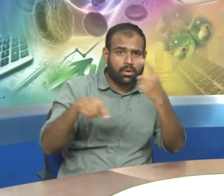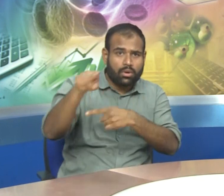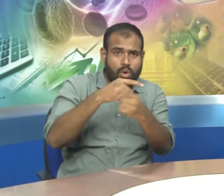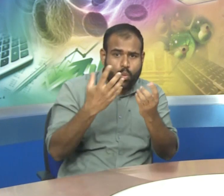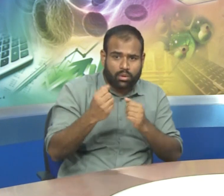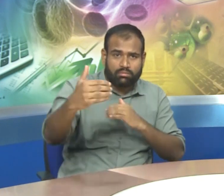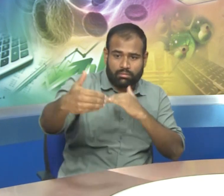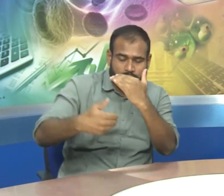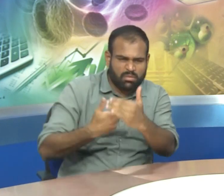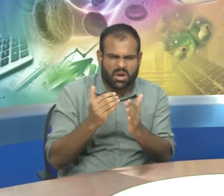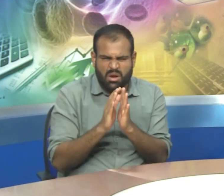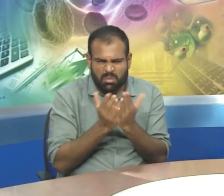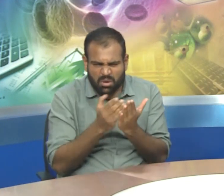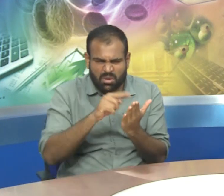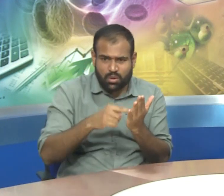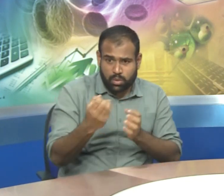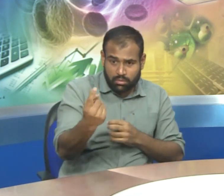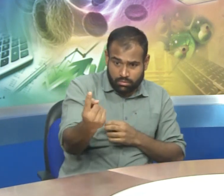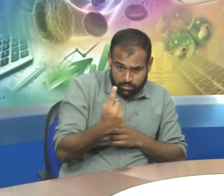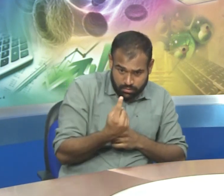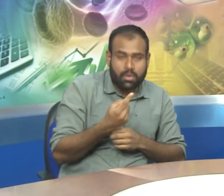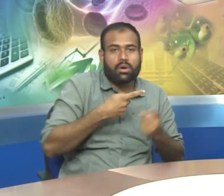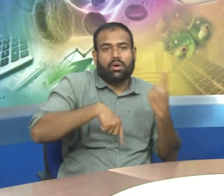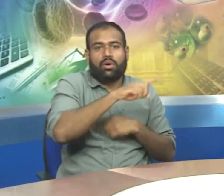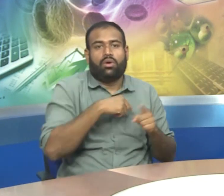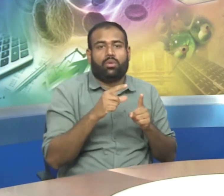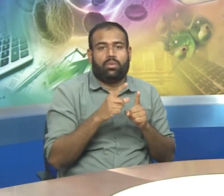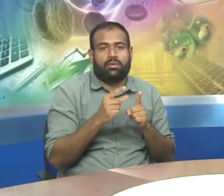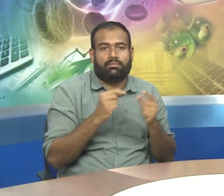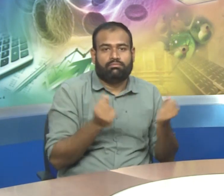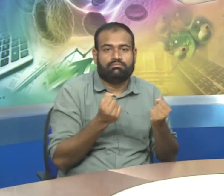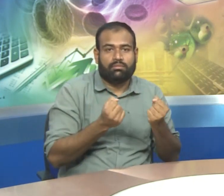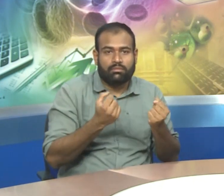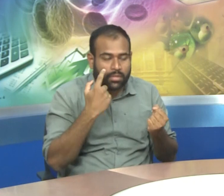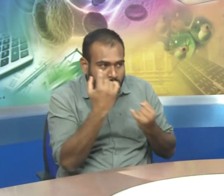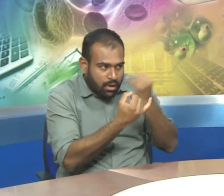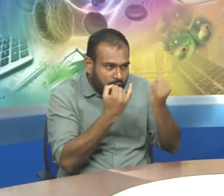Library staff waits for the user to approach them and make a demand.